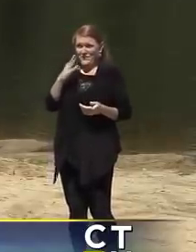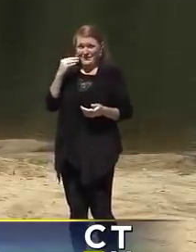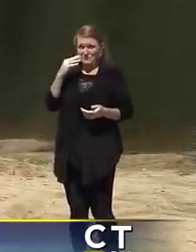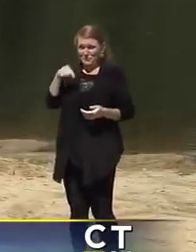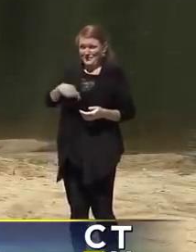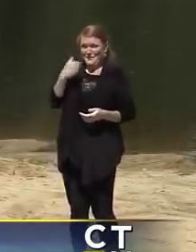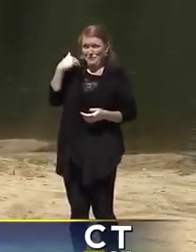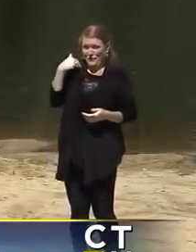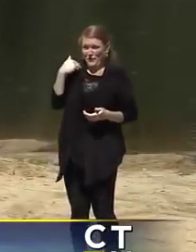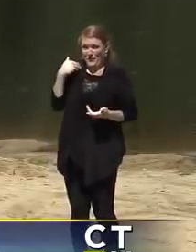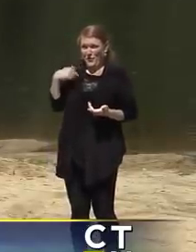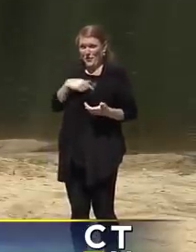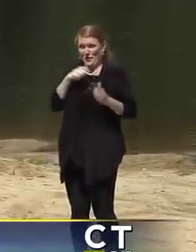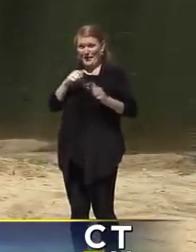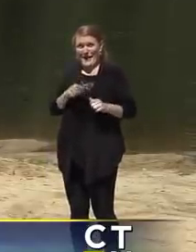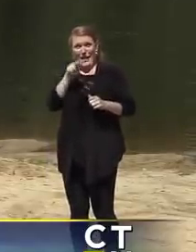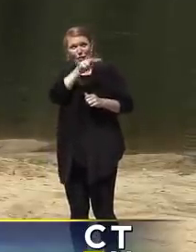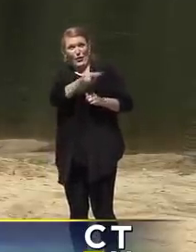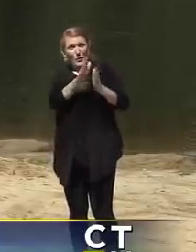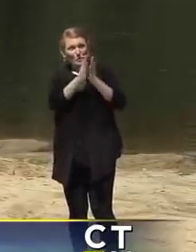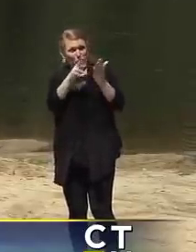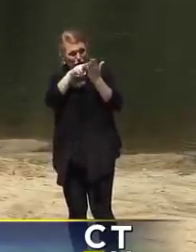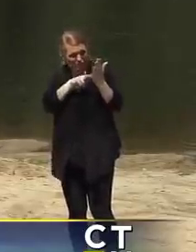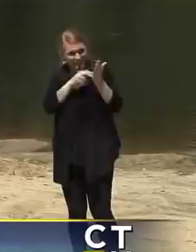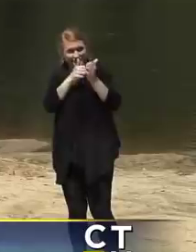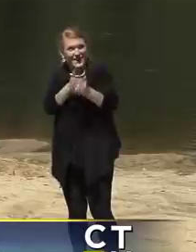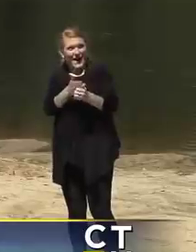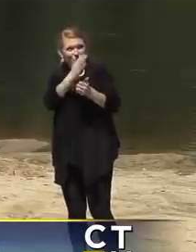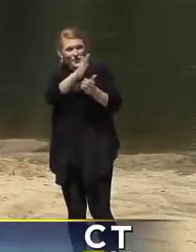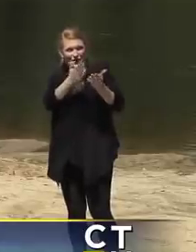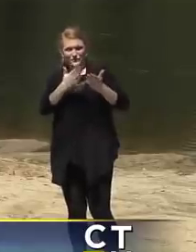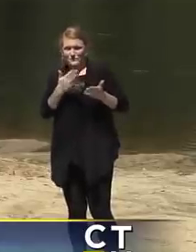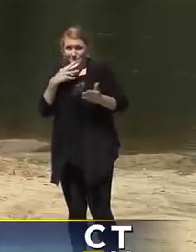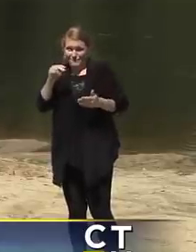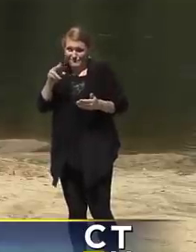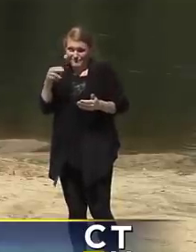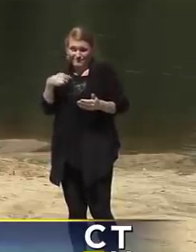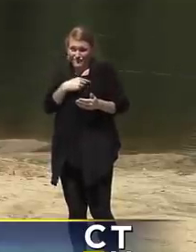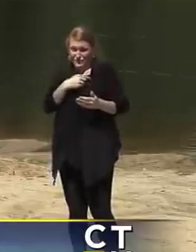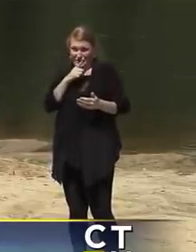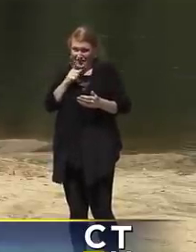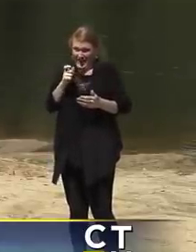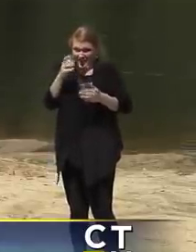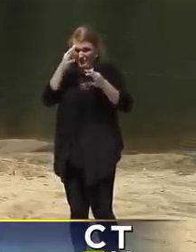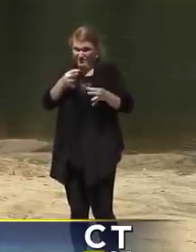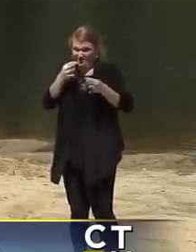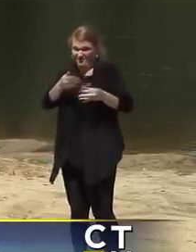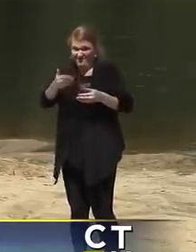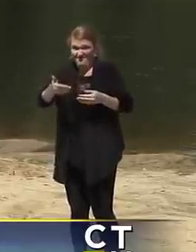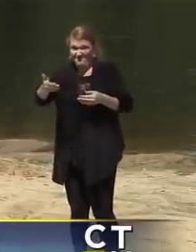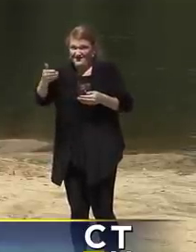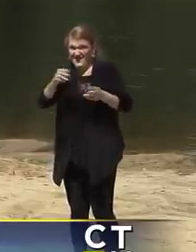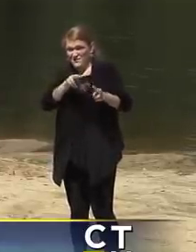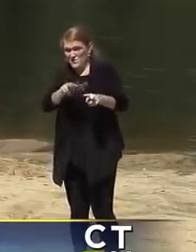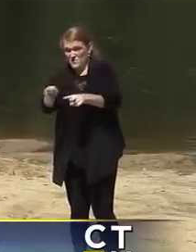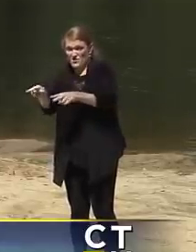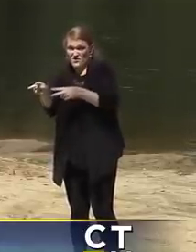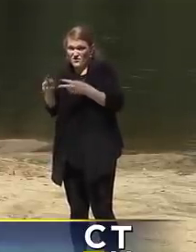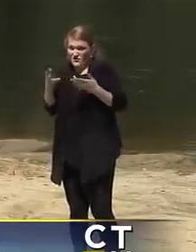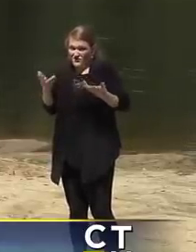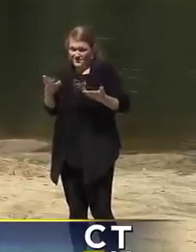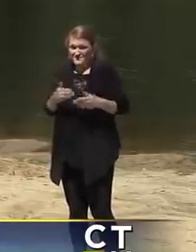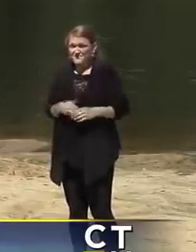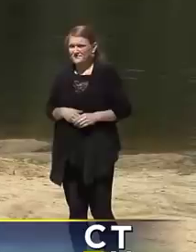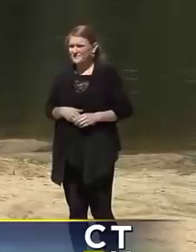from what normal summers look like and knowing where we do see a lot of visitors coming and challenges with crowds in normal